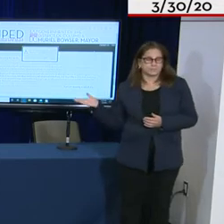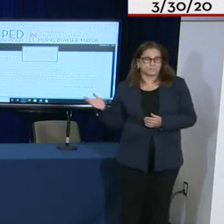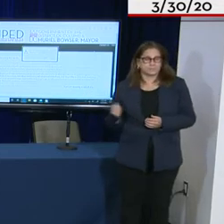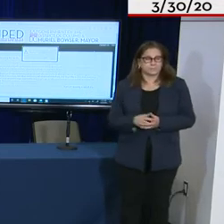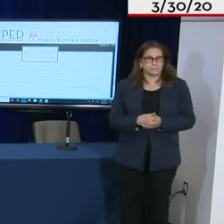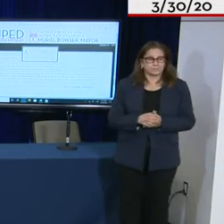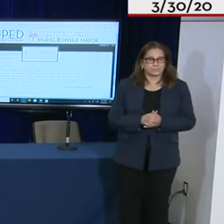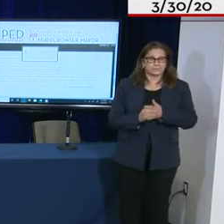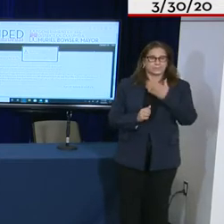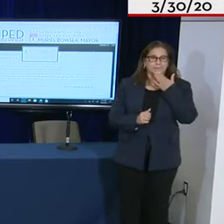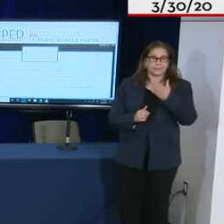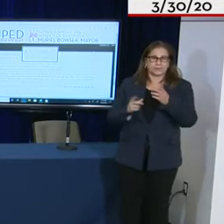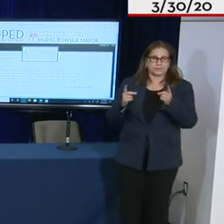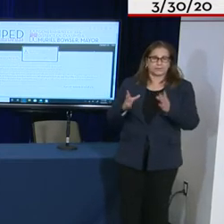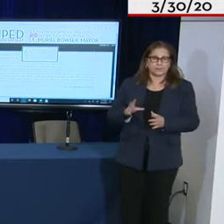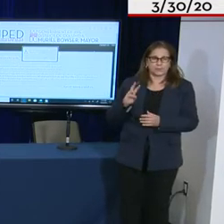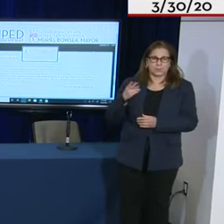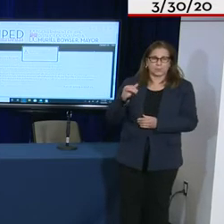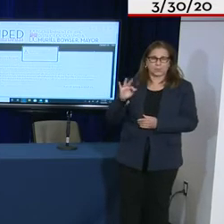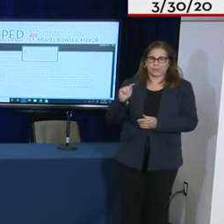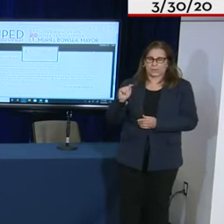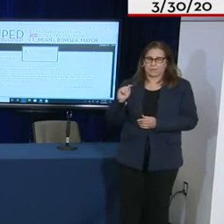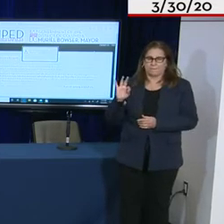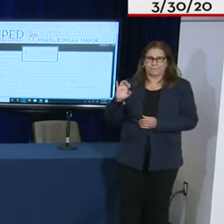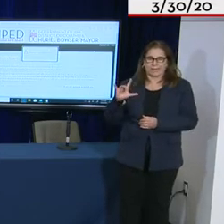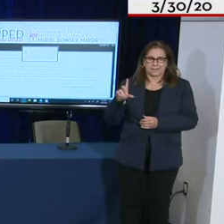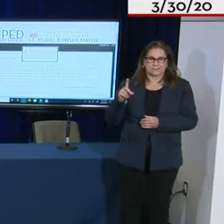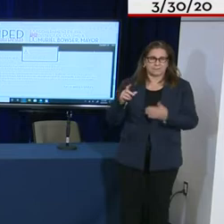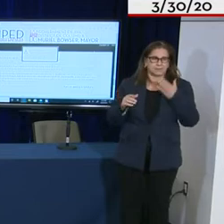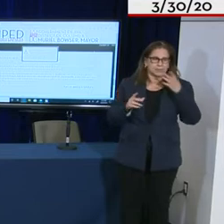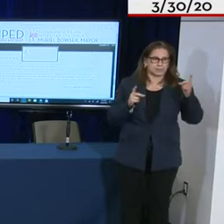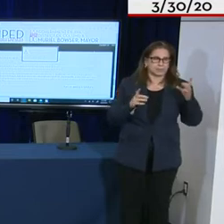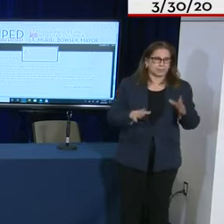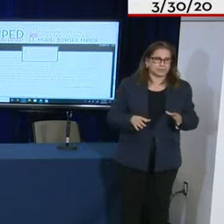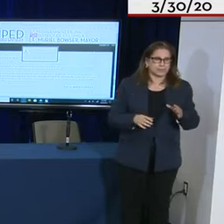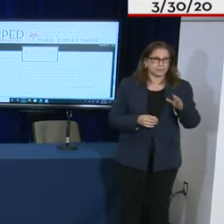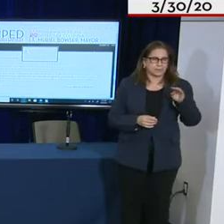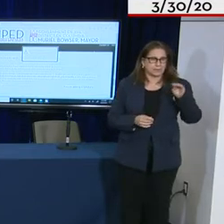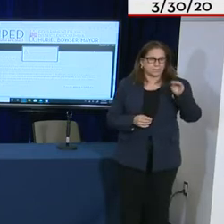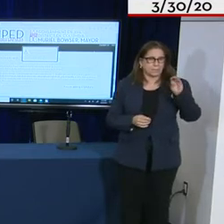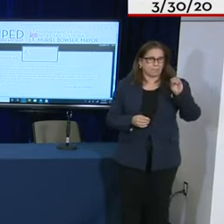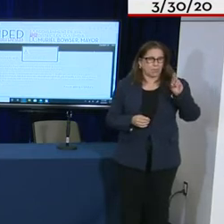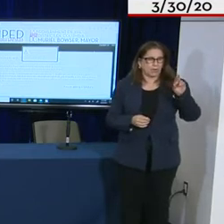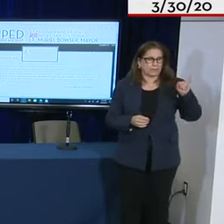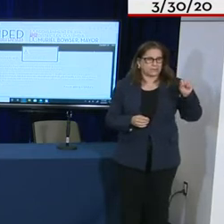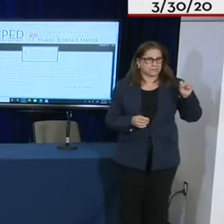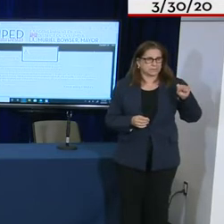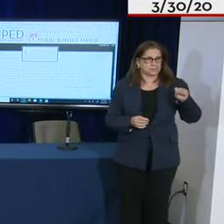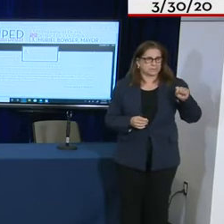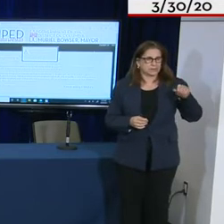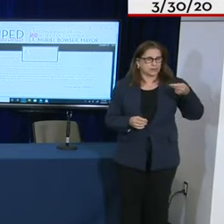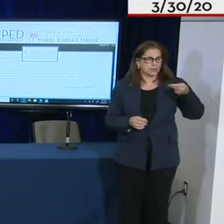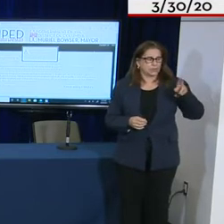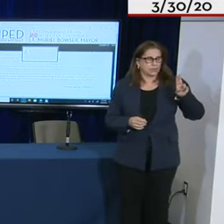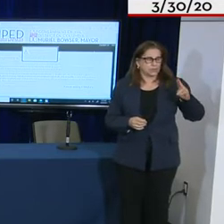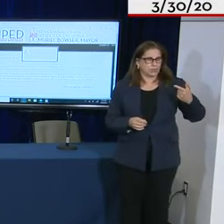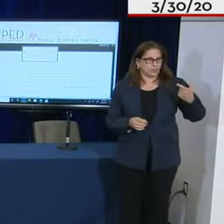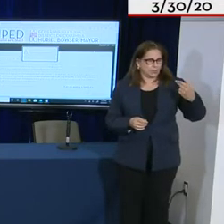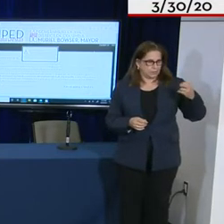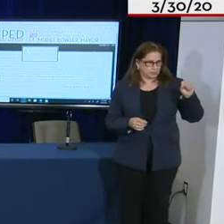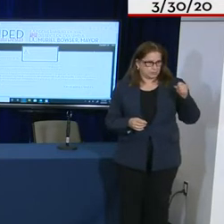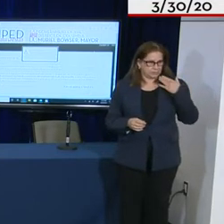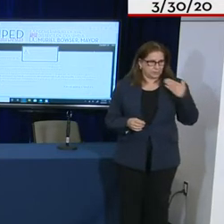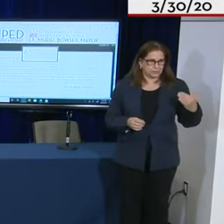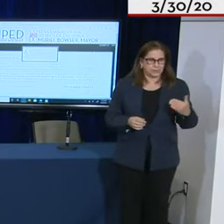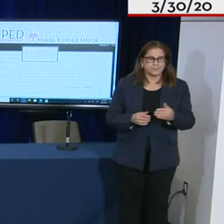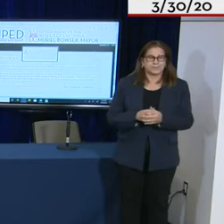Director Whitfield and Director Unique Morris-Hughes. This time we'll open up the lines for additional questions, reminding you again, if you have a question, be